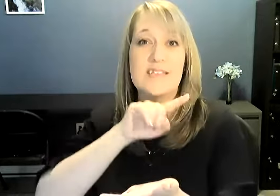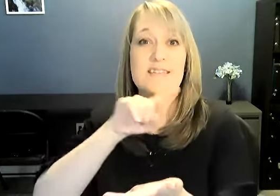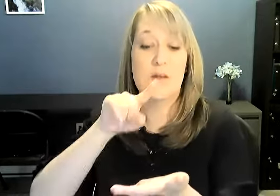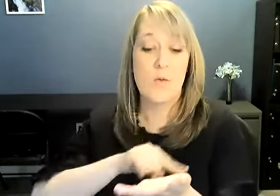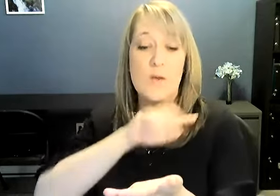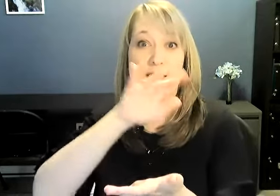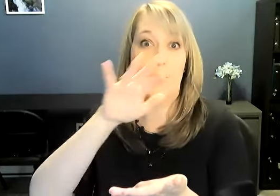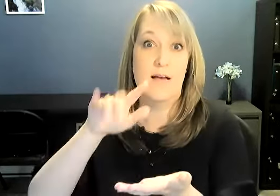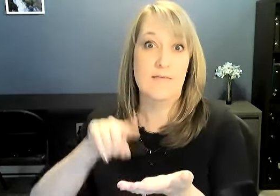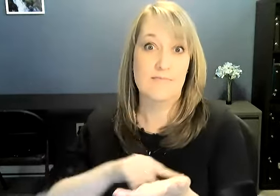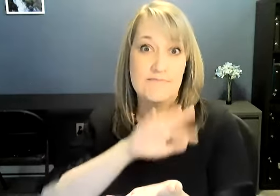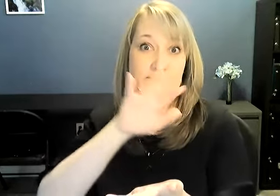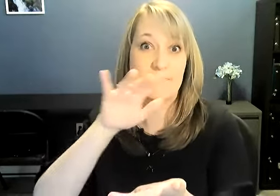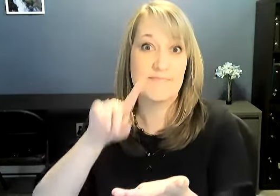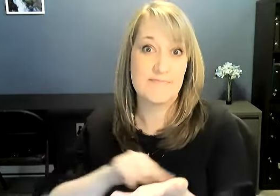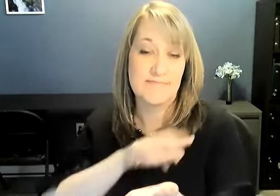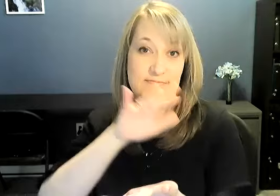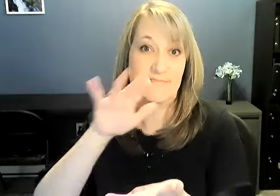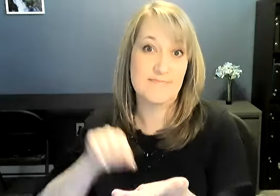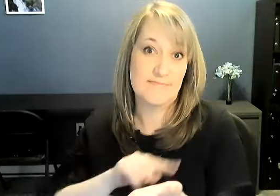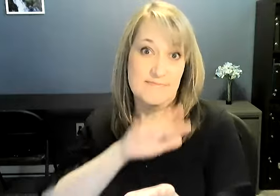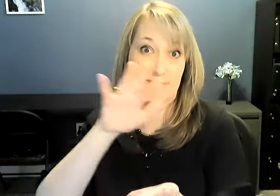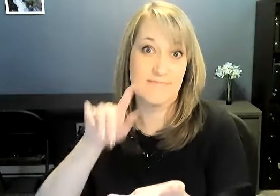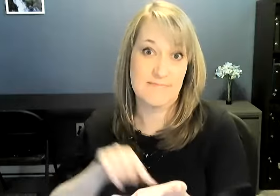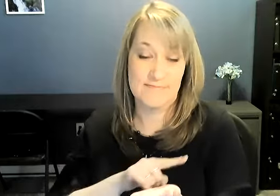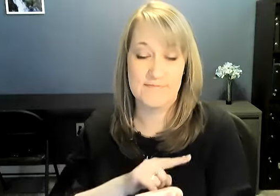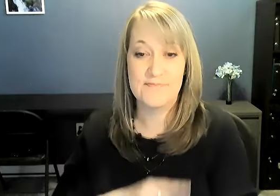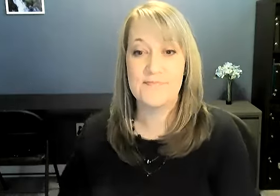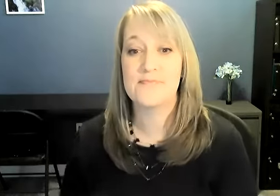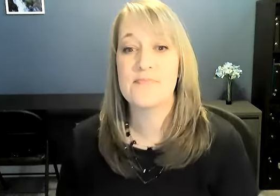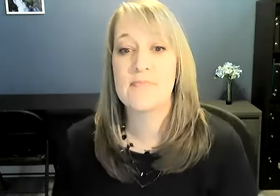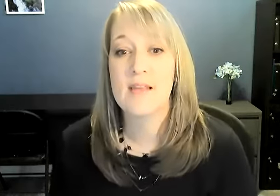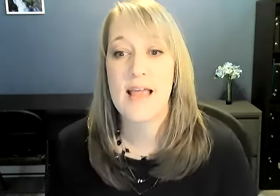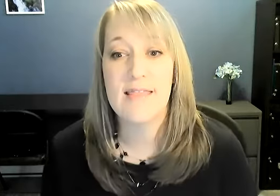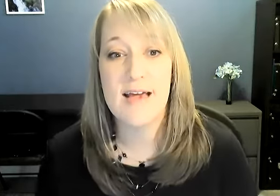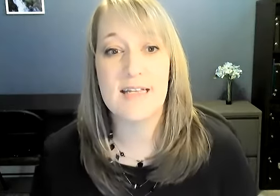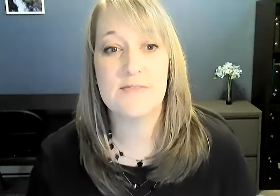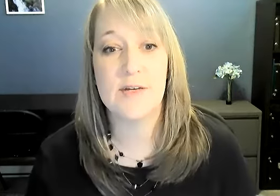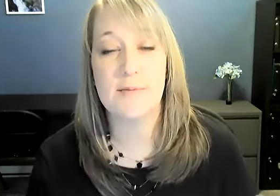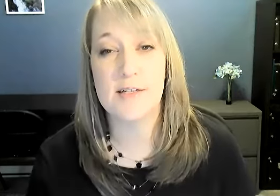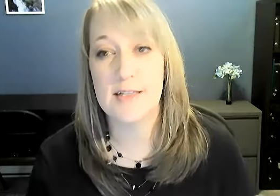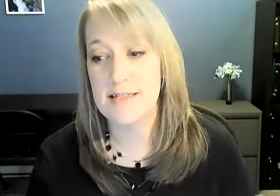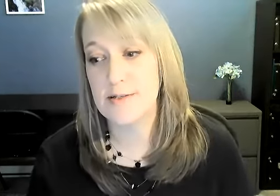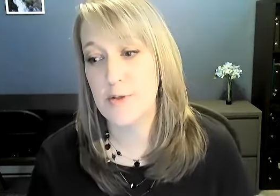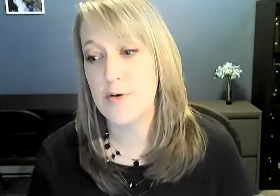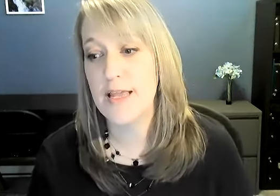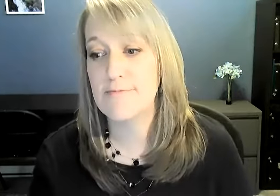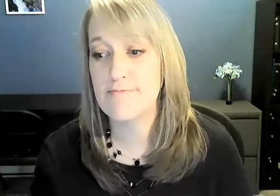is once in a while. And that is vocabulary list 30.